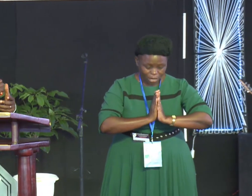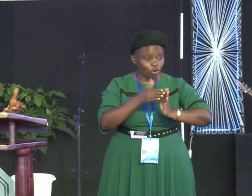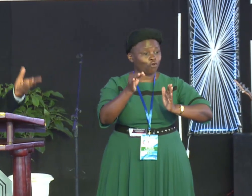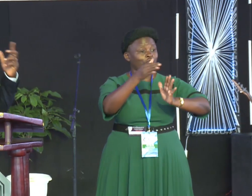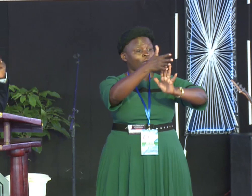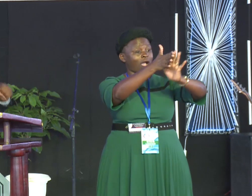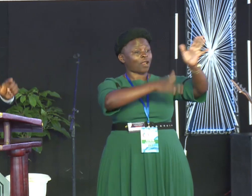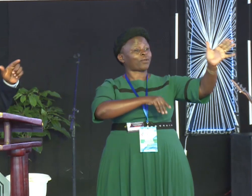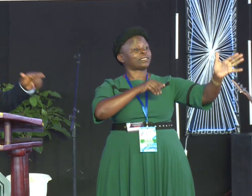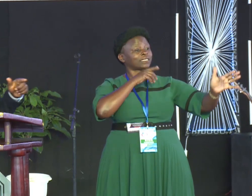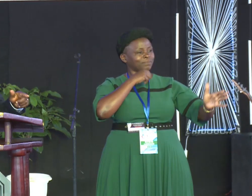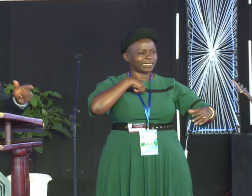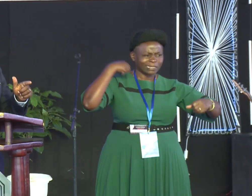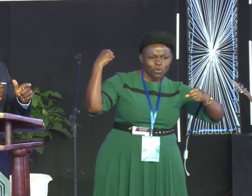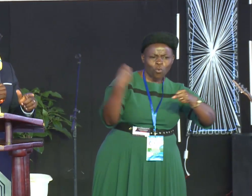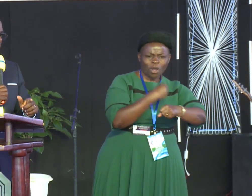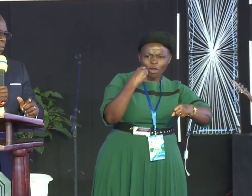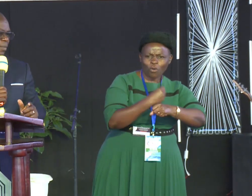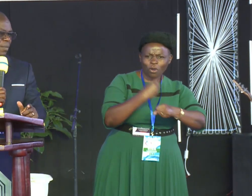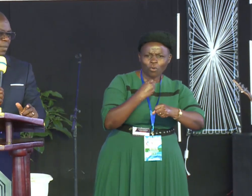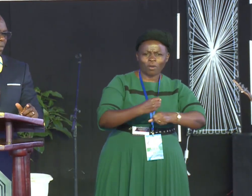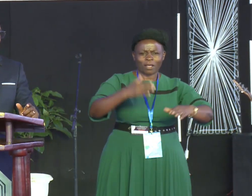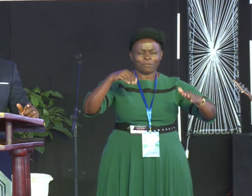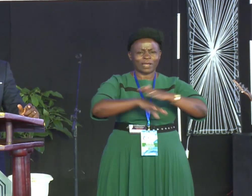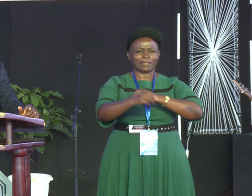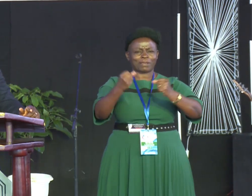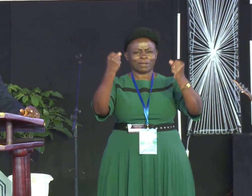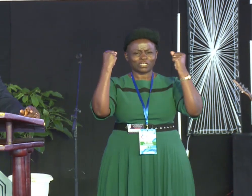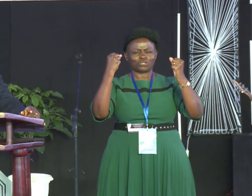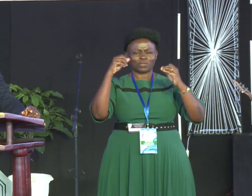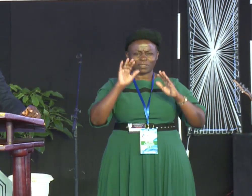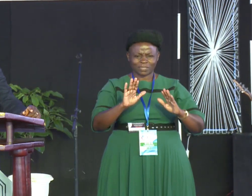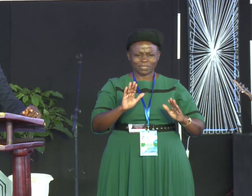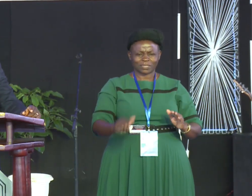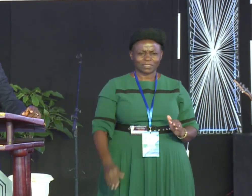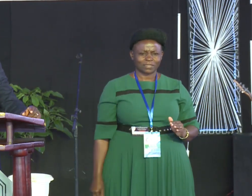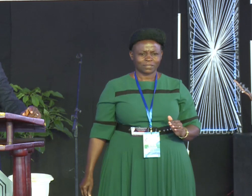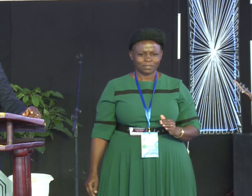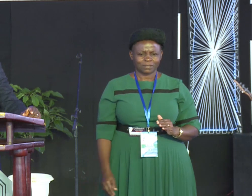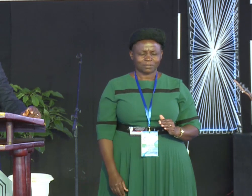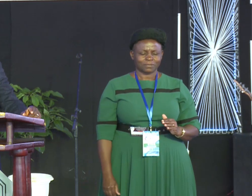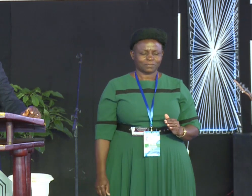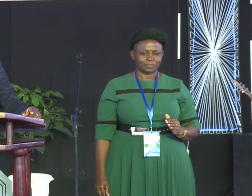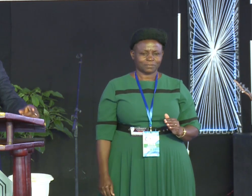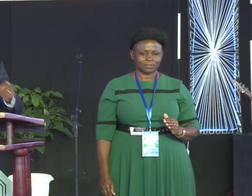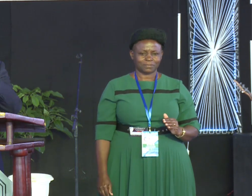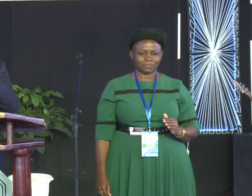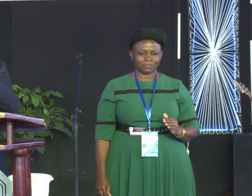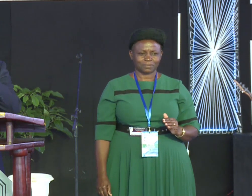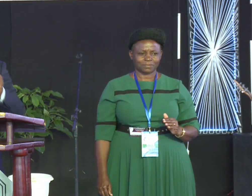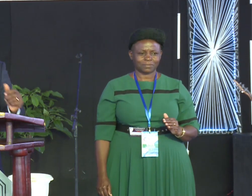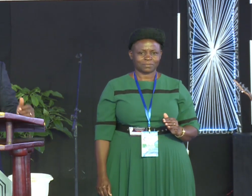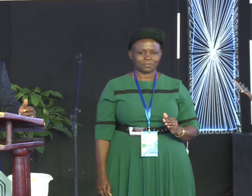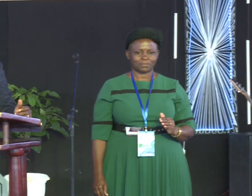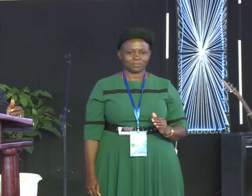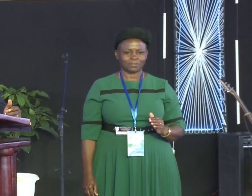y'omutuukirivu ekola nnyo mu maanyi gaayo. Nti okusaba kw'okukkiriza kulikolera. Sorry. You can interpret